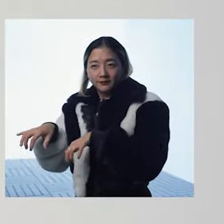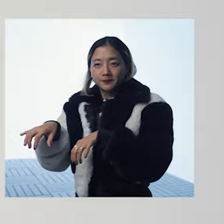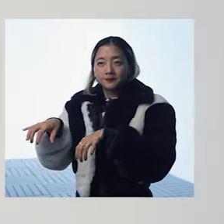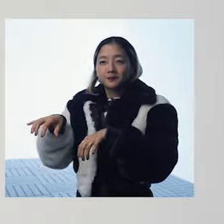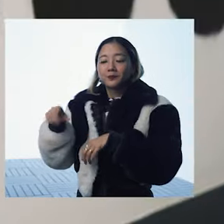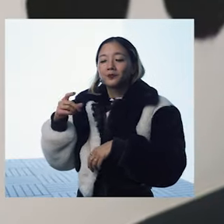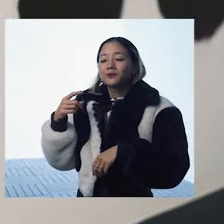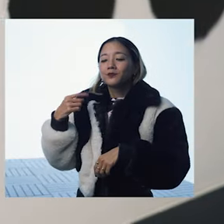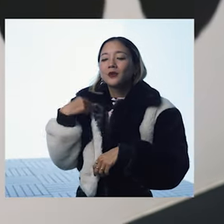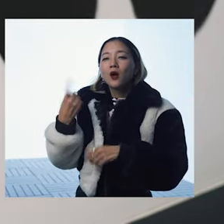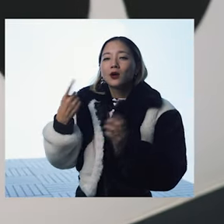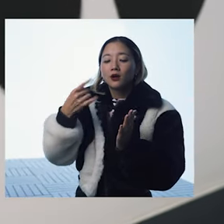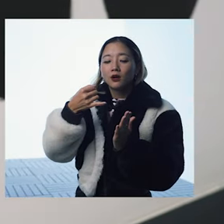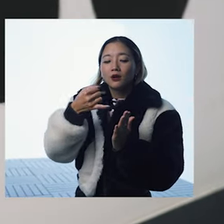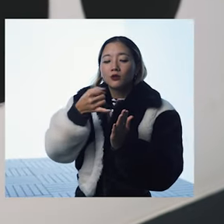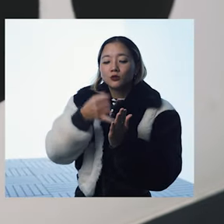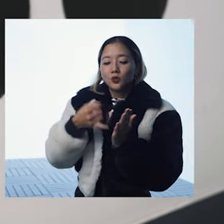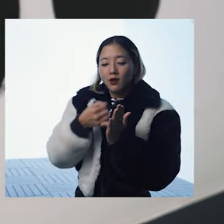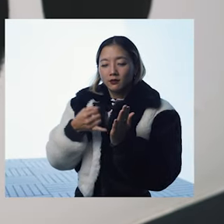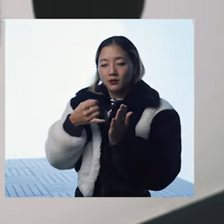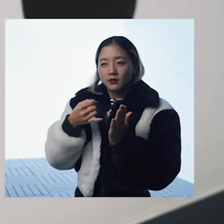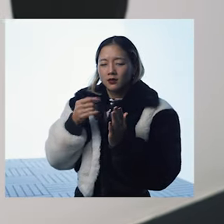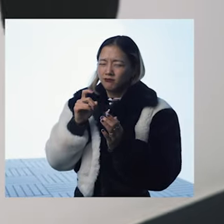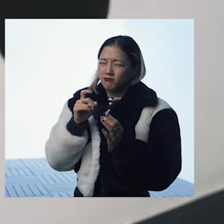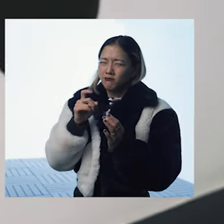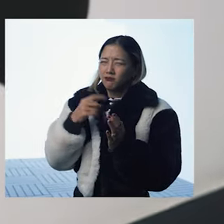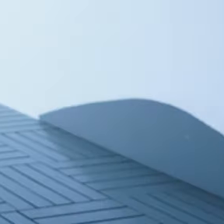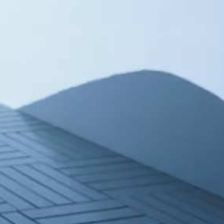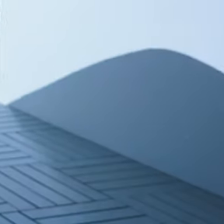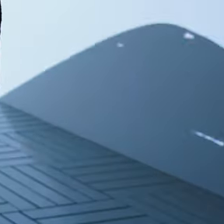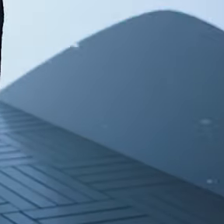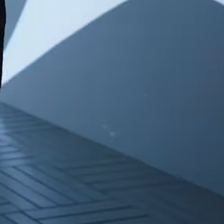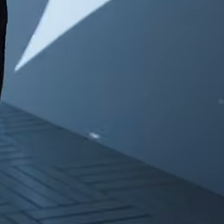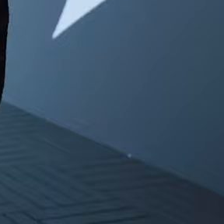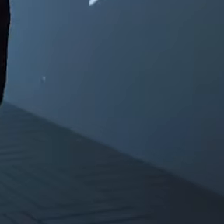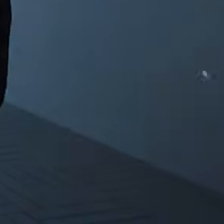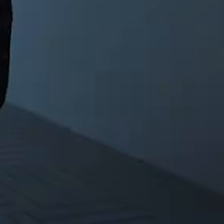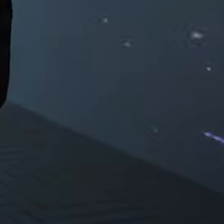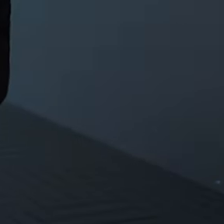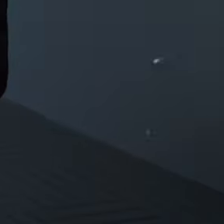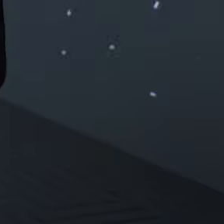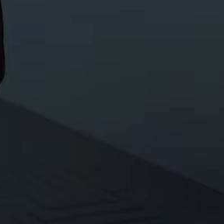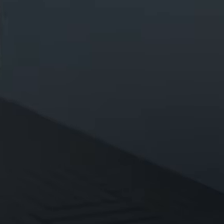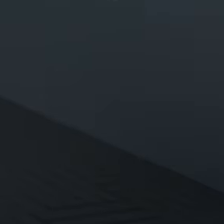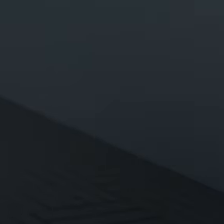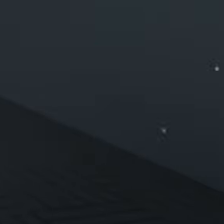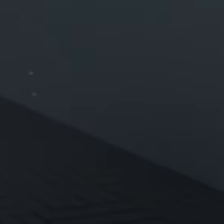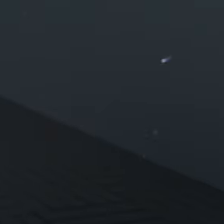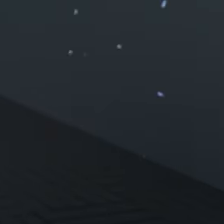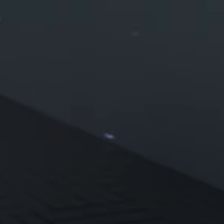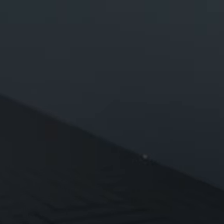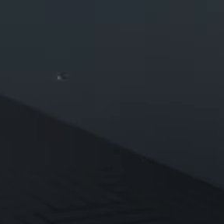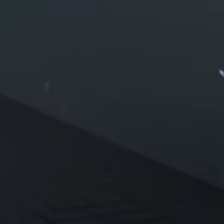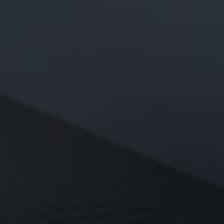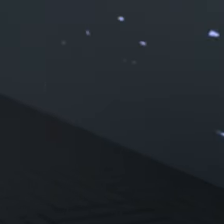I'm talking about the tension between notation and transcribing. And what I think about that is sometimes when